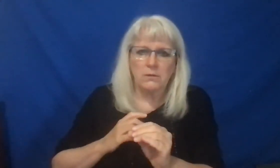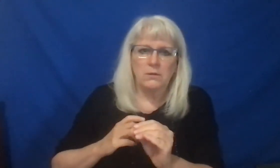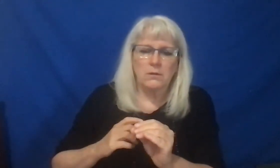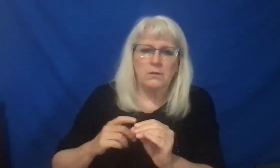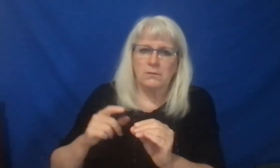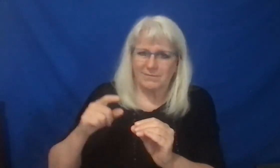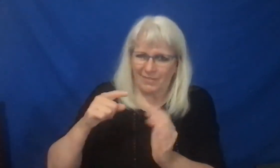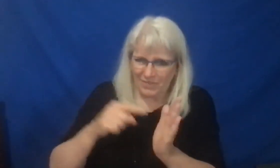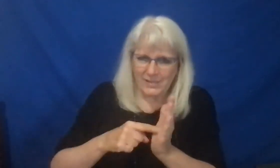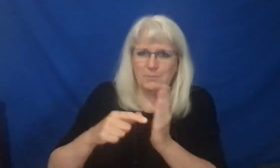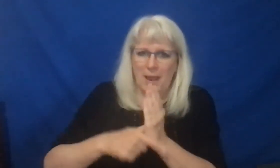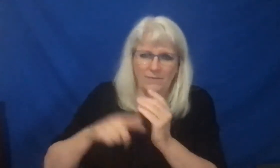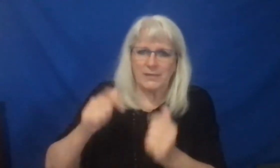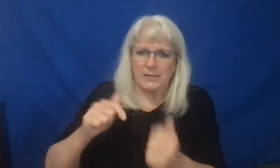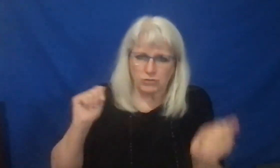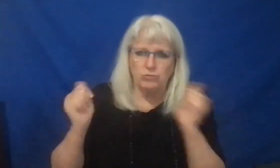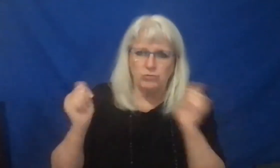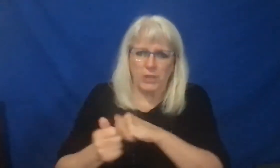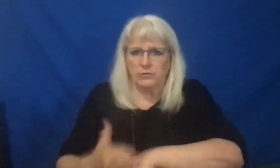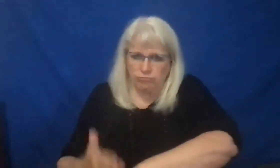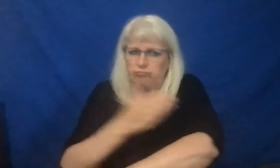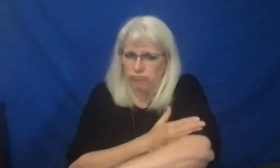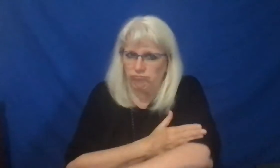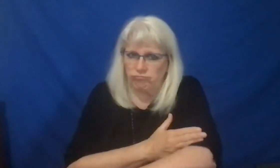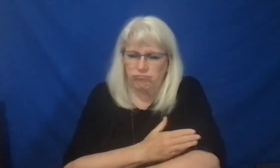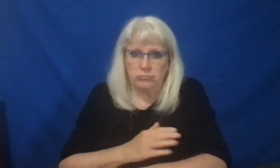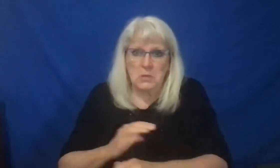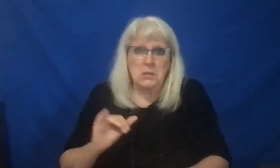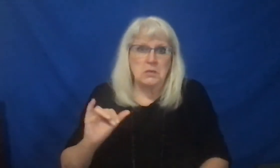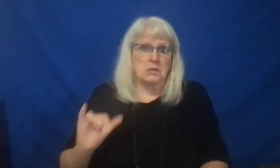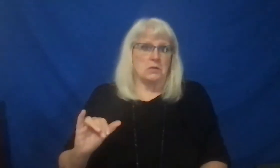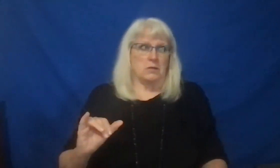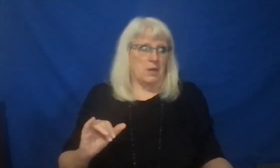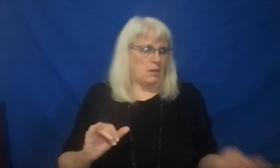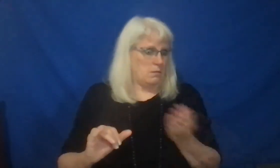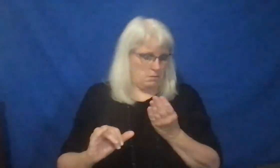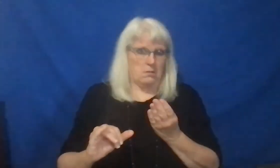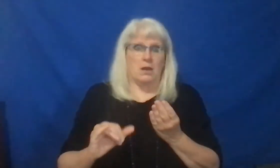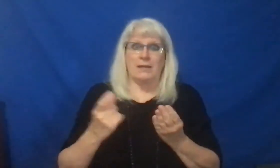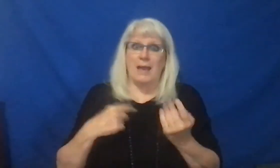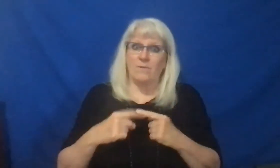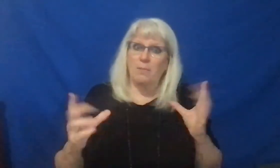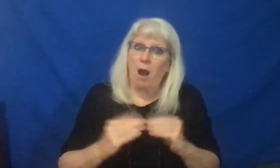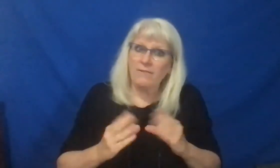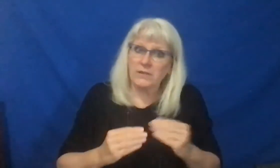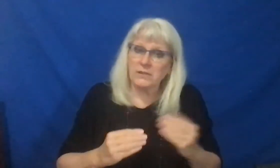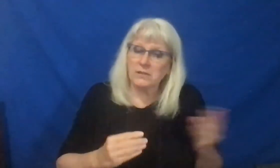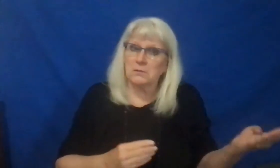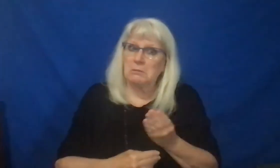to this pamphlet. And you know, again, hopefully I'm not getting in trouble, but most